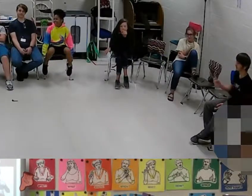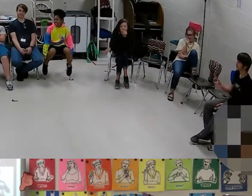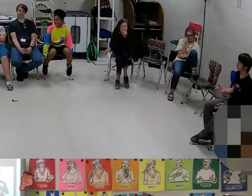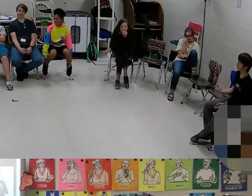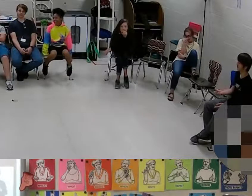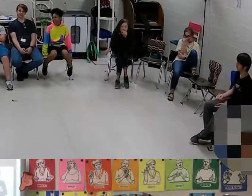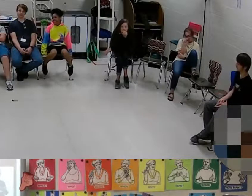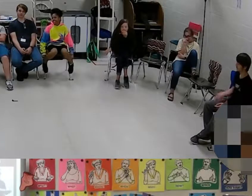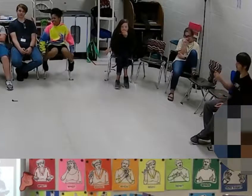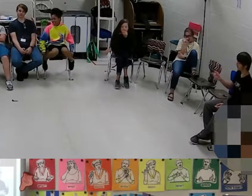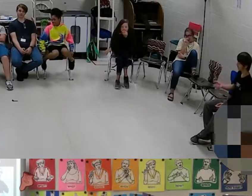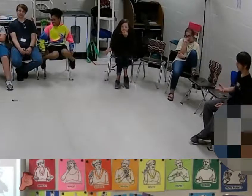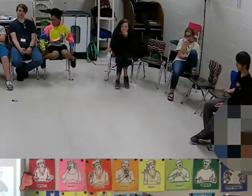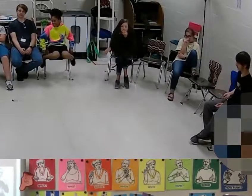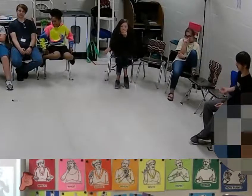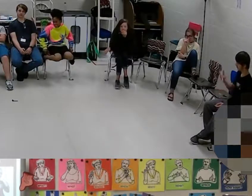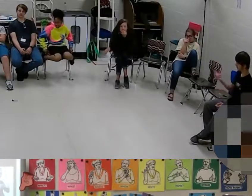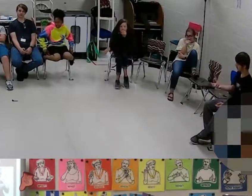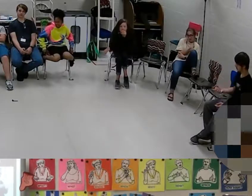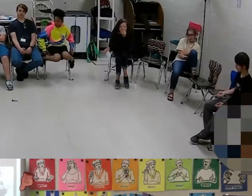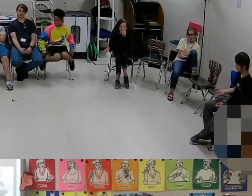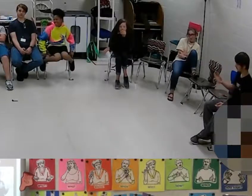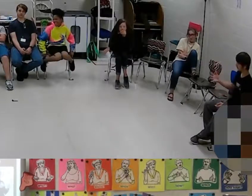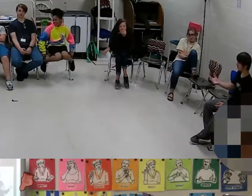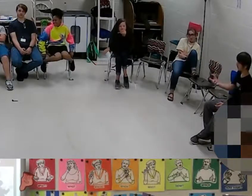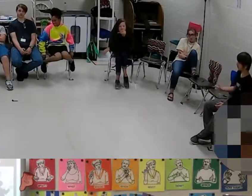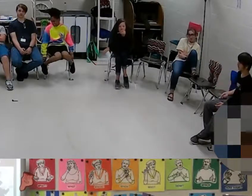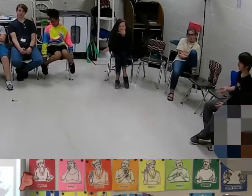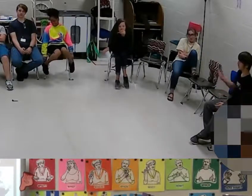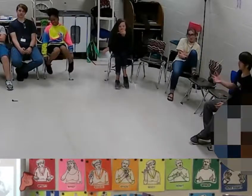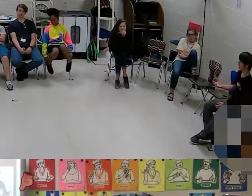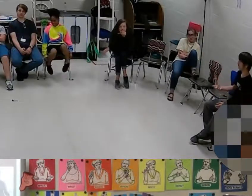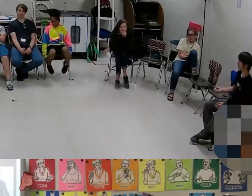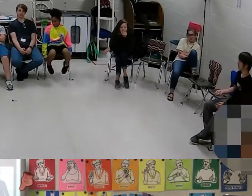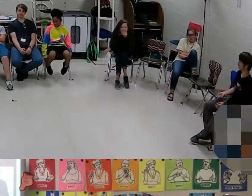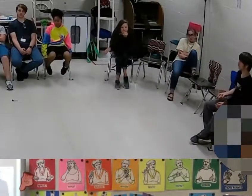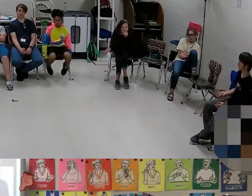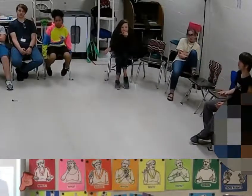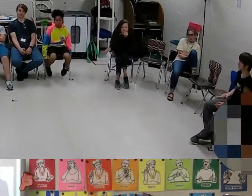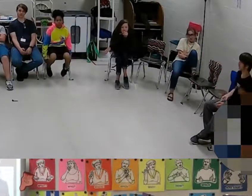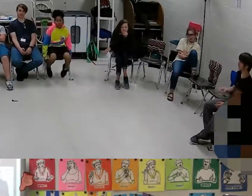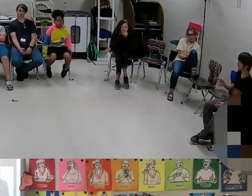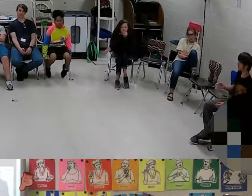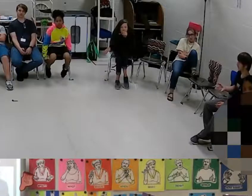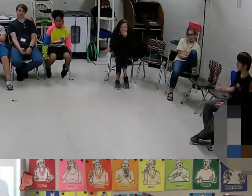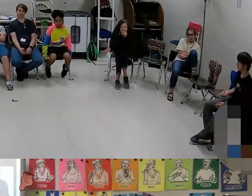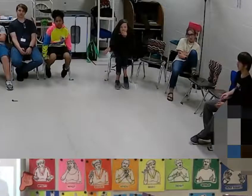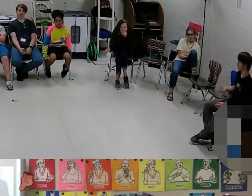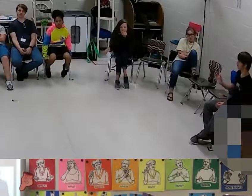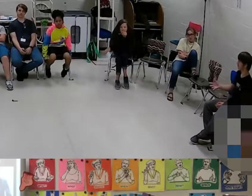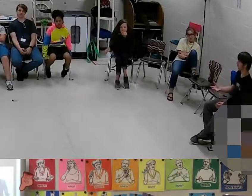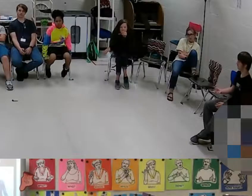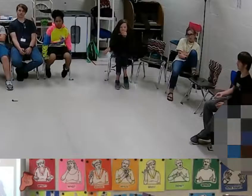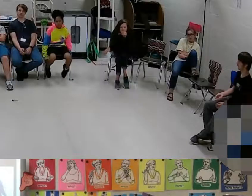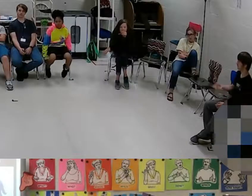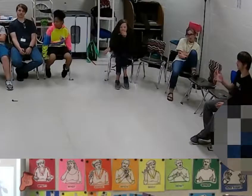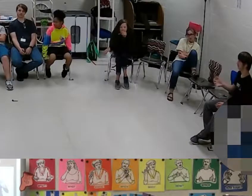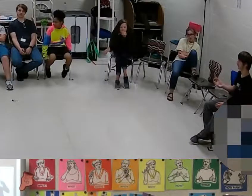Why you gotta be 13 so where? mean? I don't know, but 10's not in the right spot either. We know that, we haven't got that far, we're on